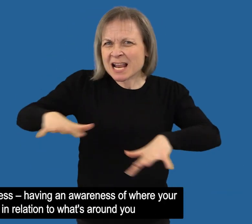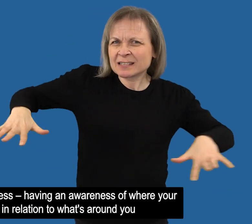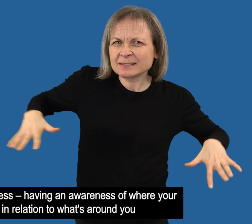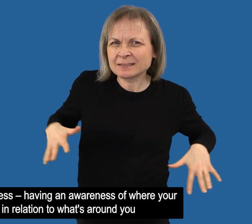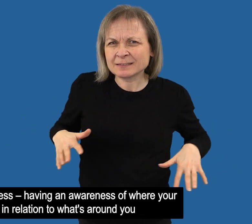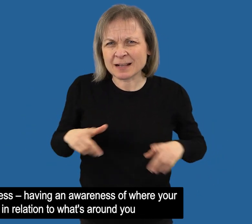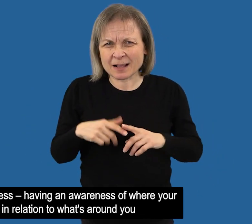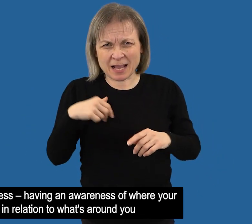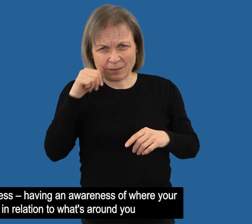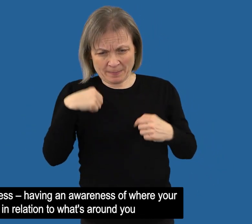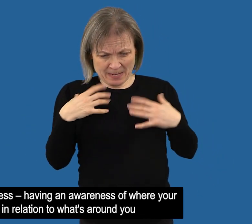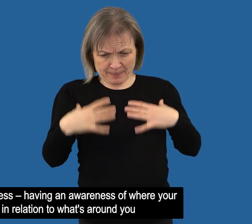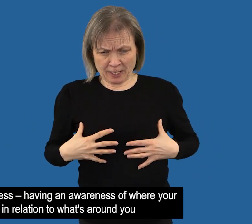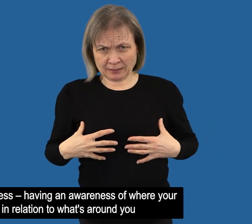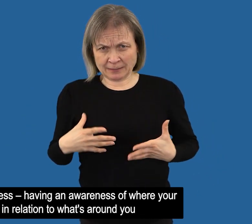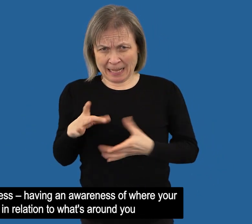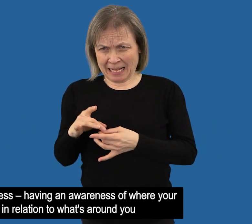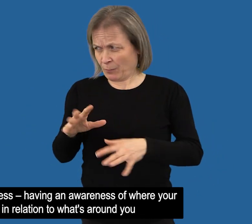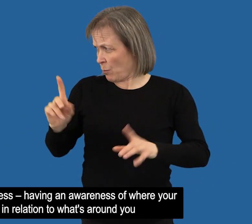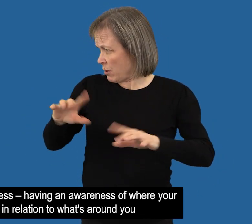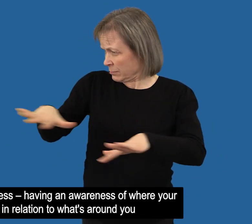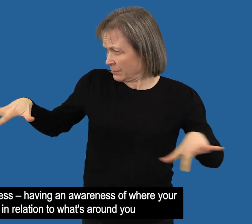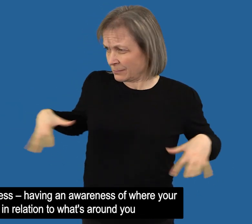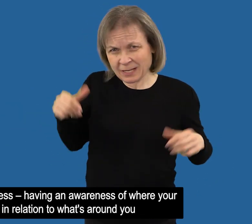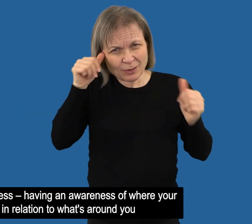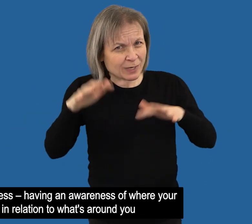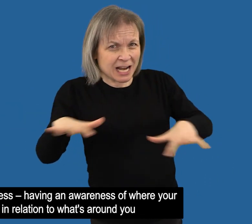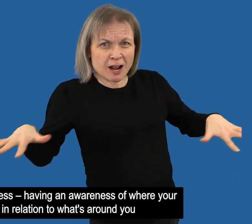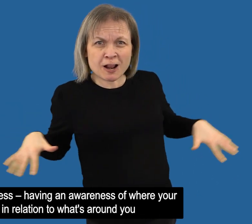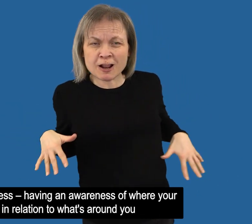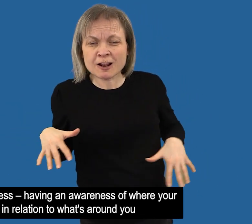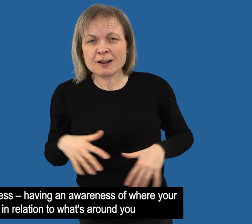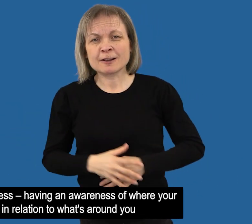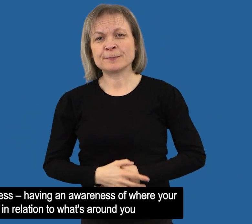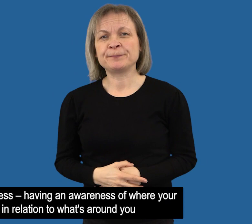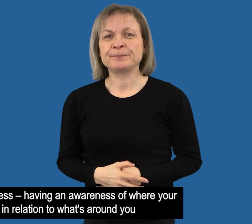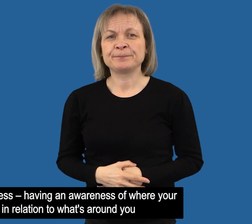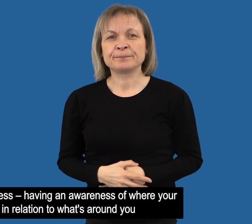Spatial awareness. Having an awareness of where your body is in relation to what's around you.